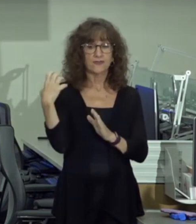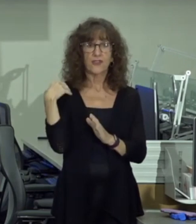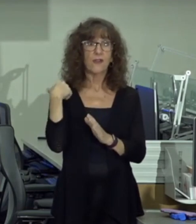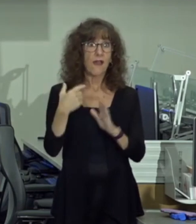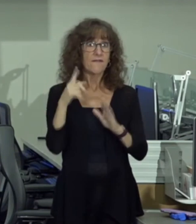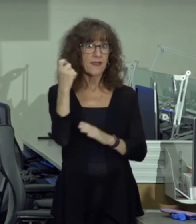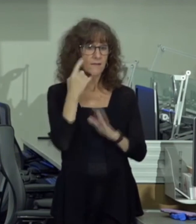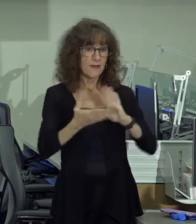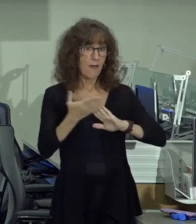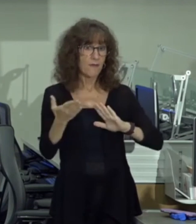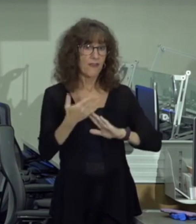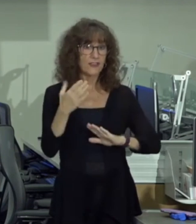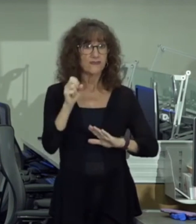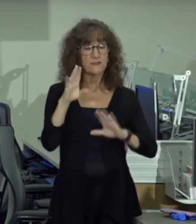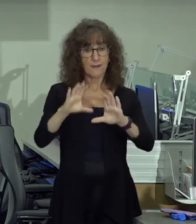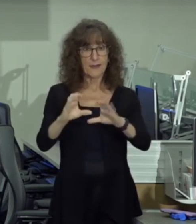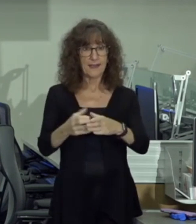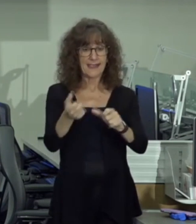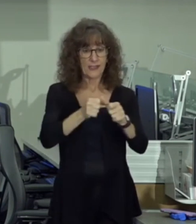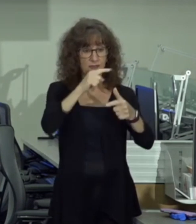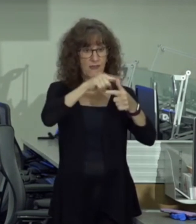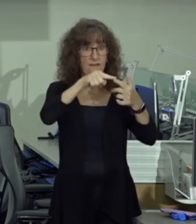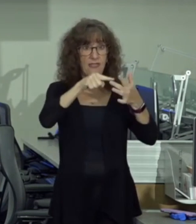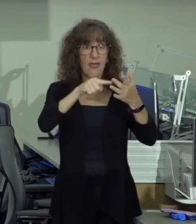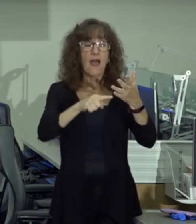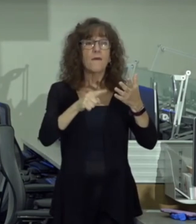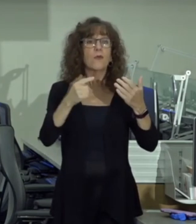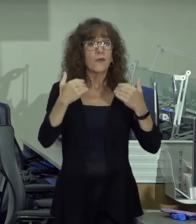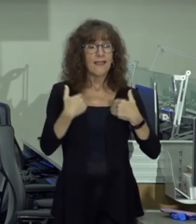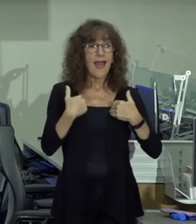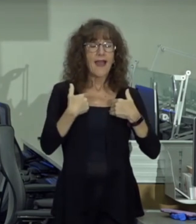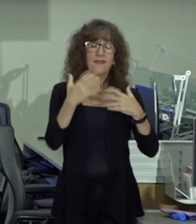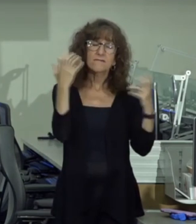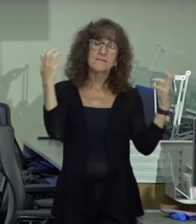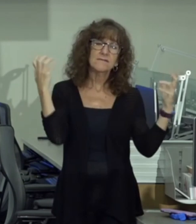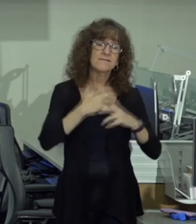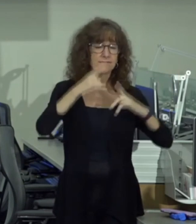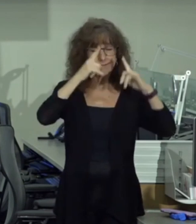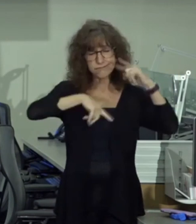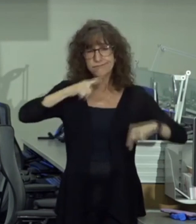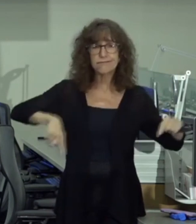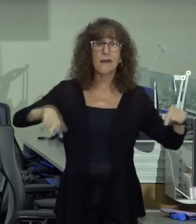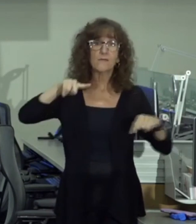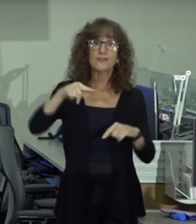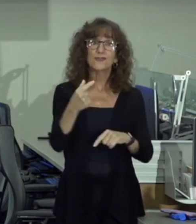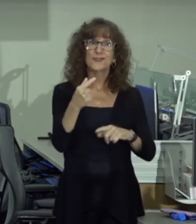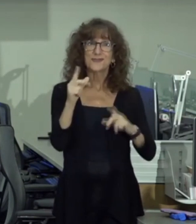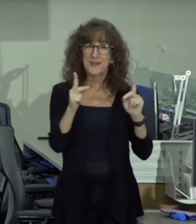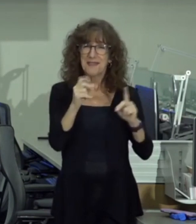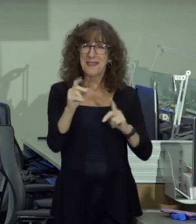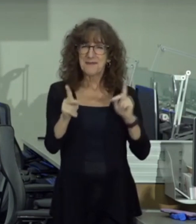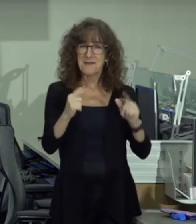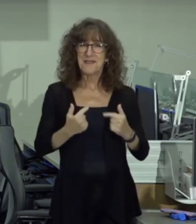Government Operations Subcommittee. And each of them will be joined by an outstanding array of Prince Georgians and